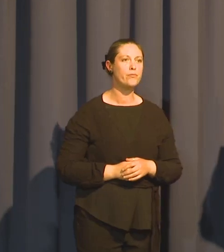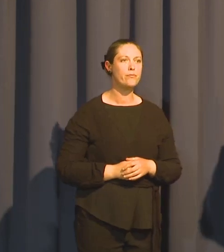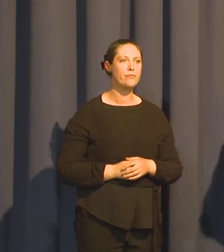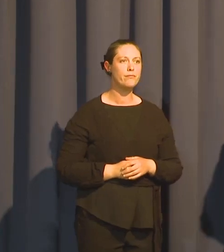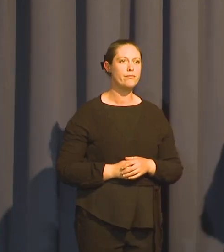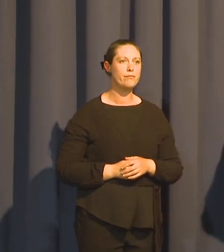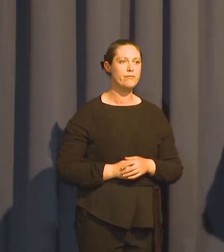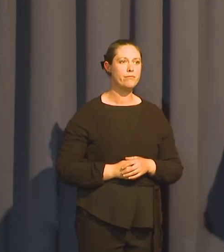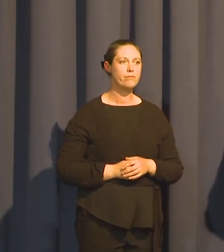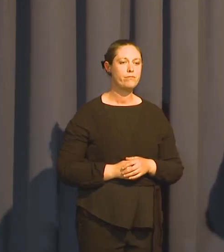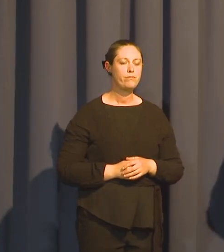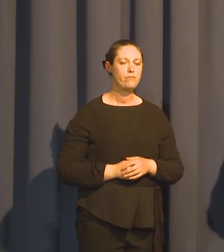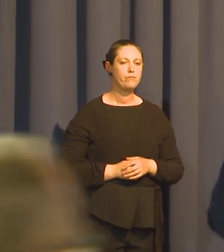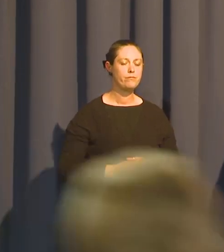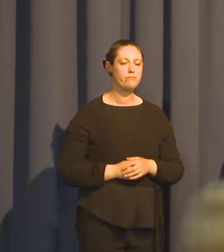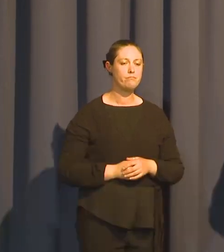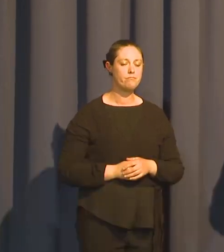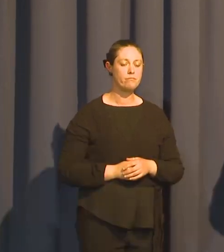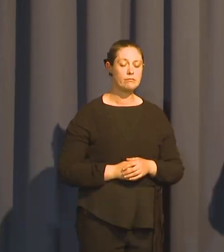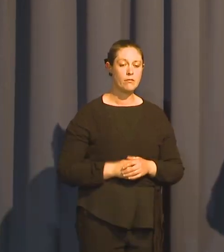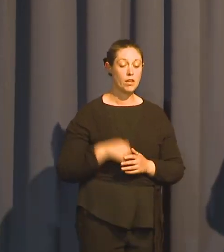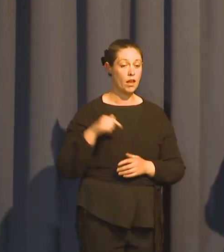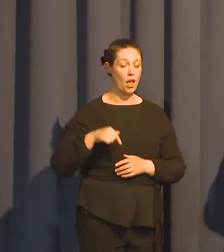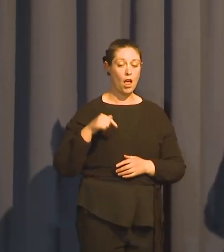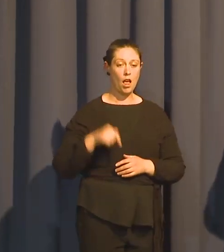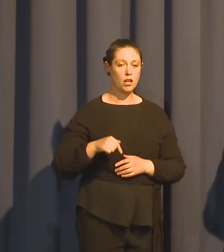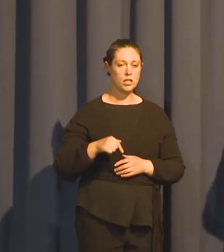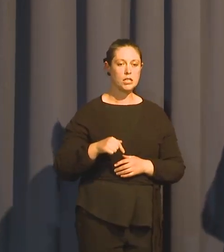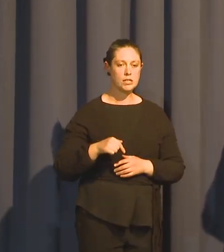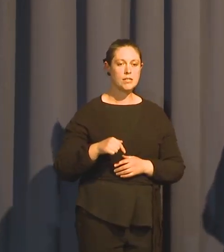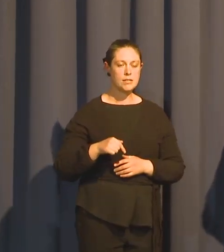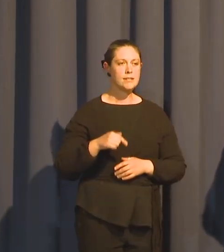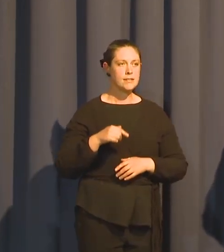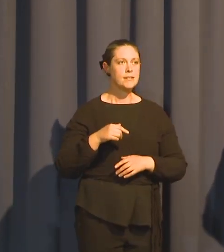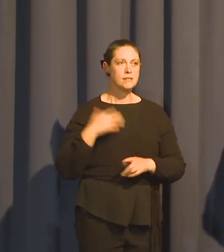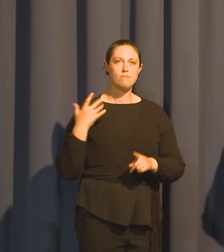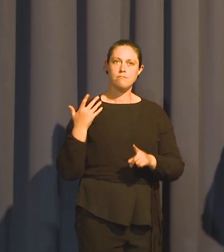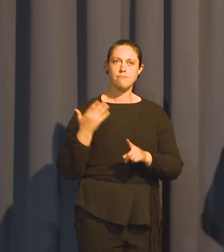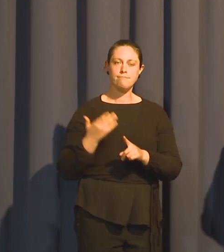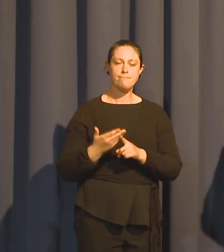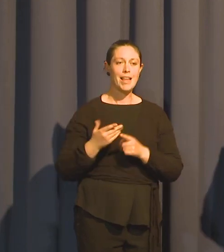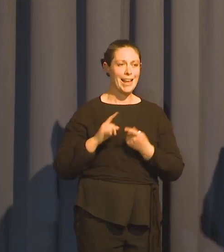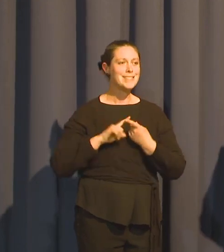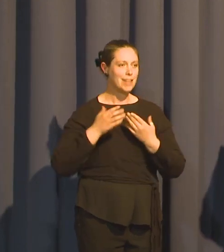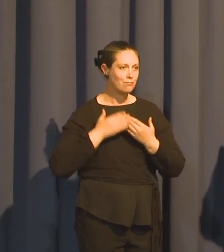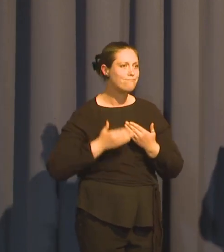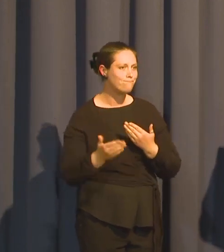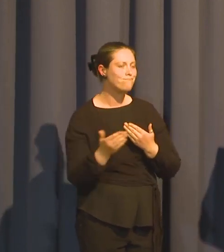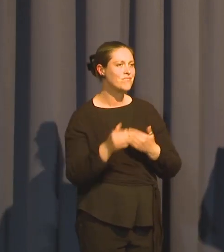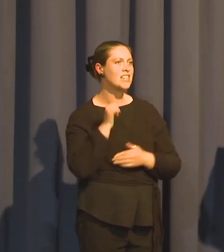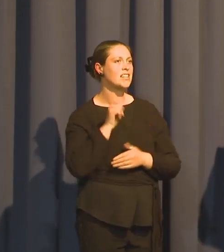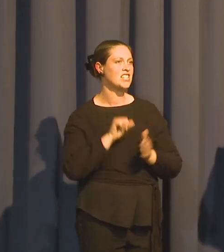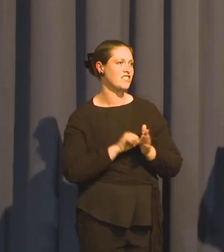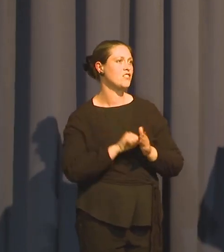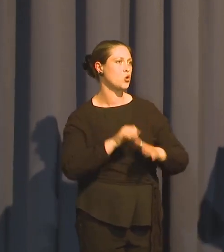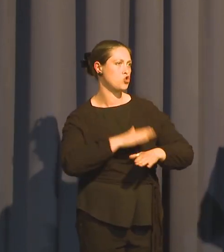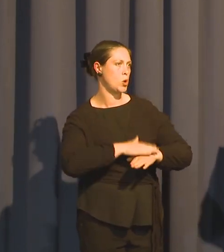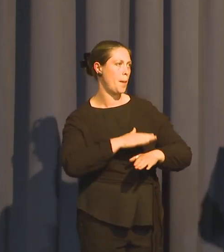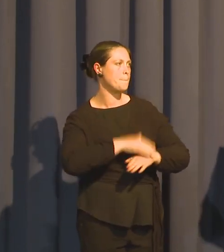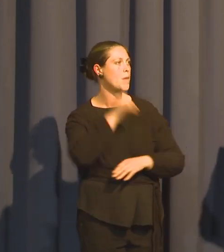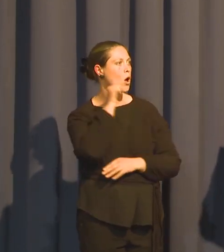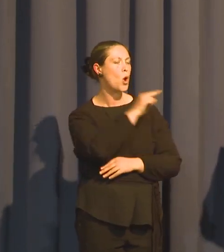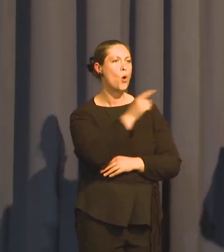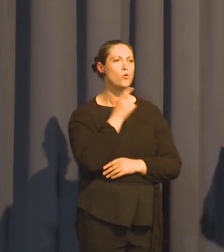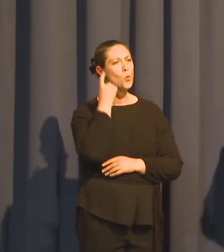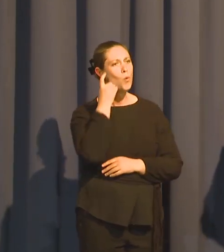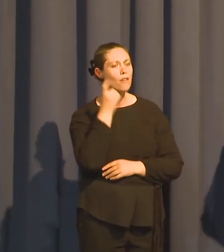been and still is a very difficult time for our community, and I know people have been worried and